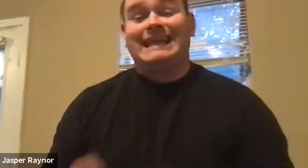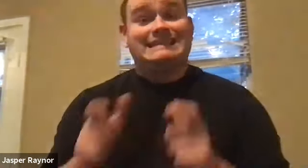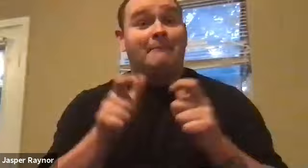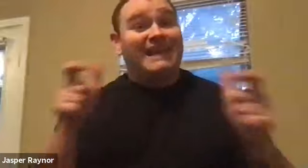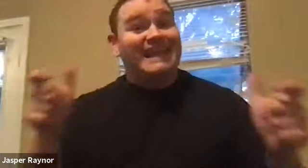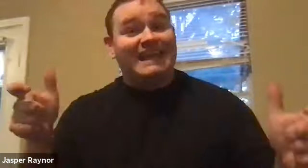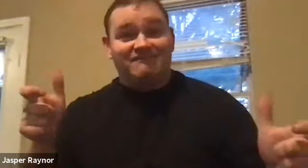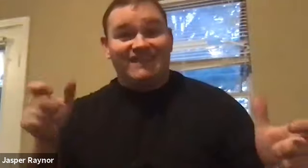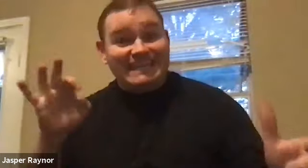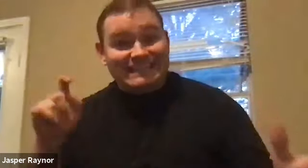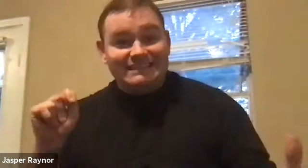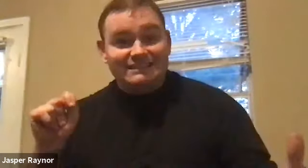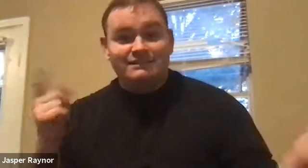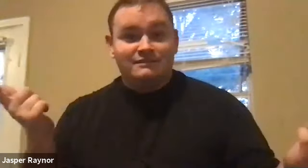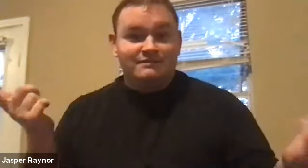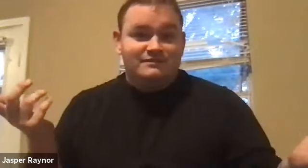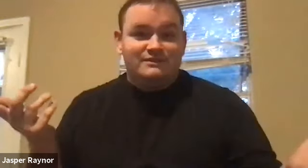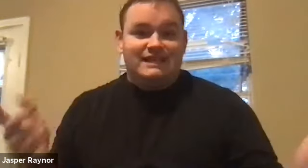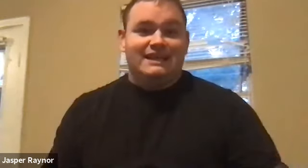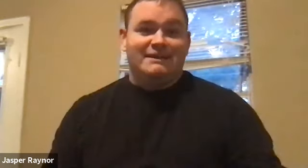he's got big feet. He's on that.